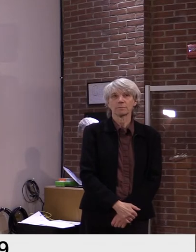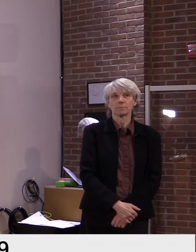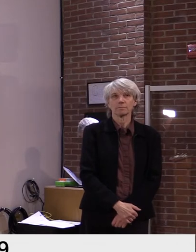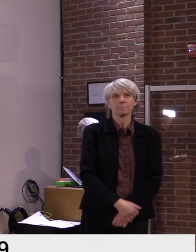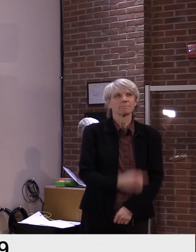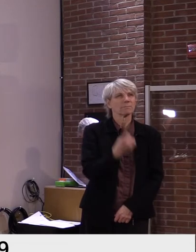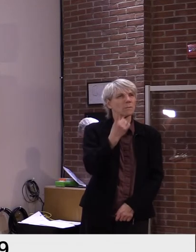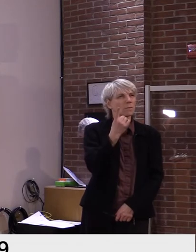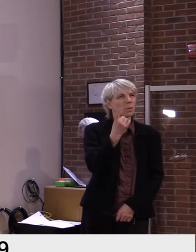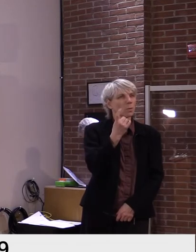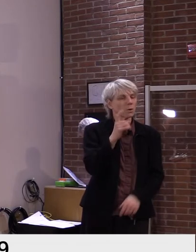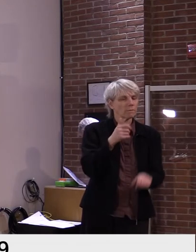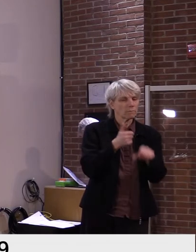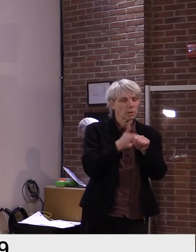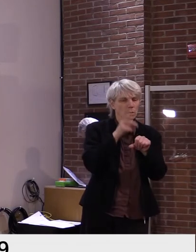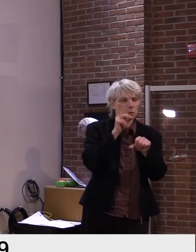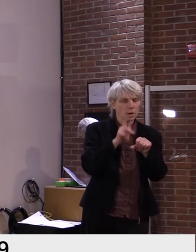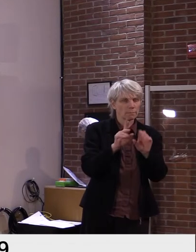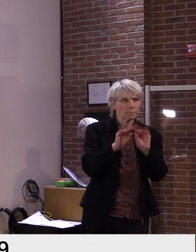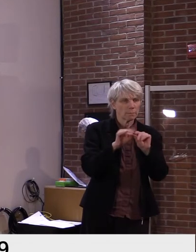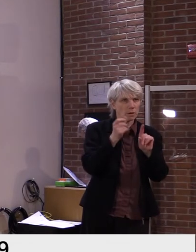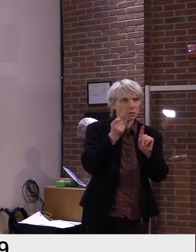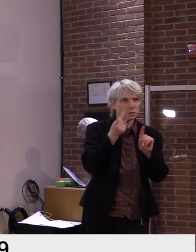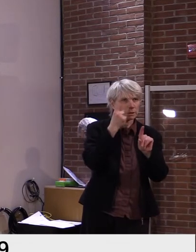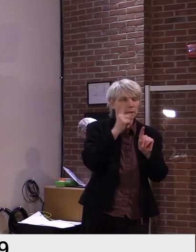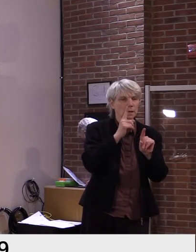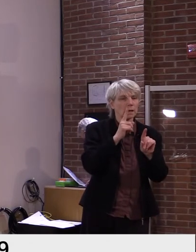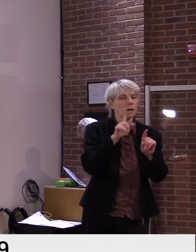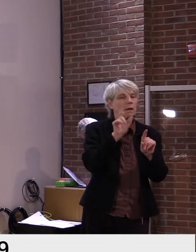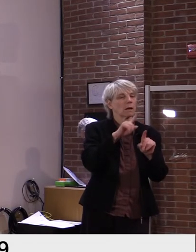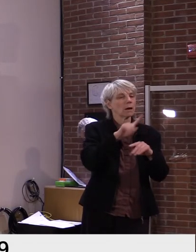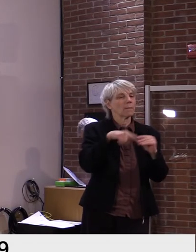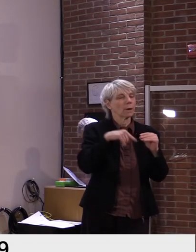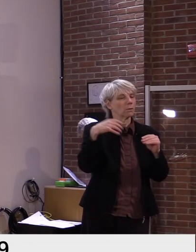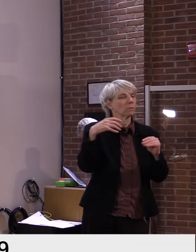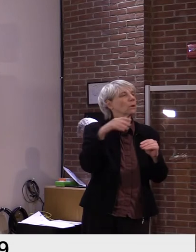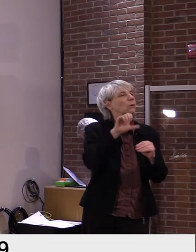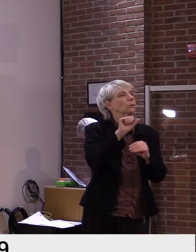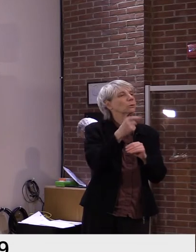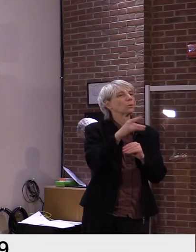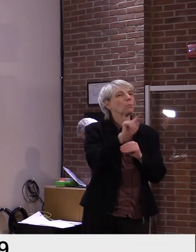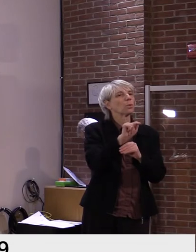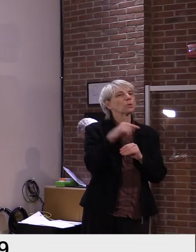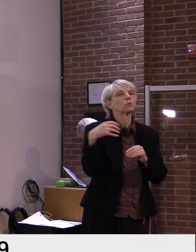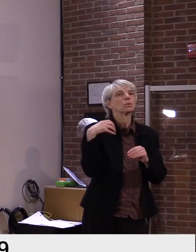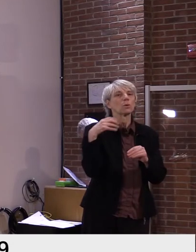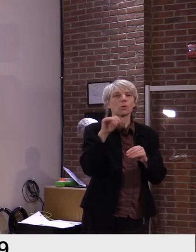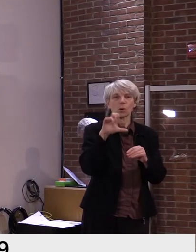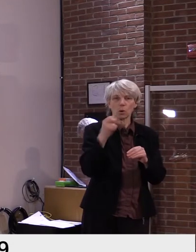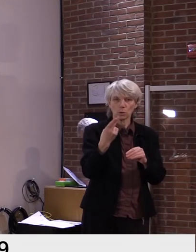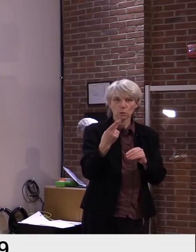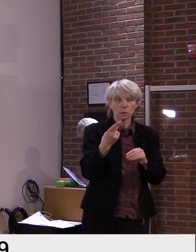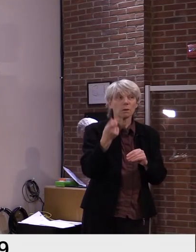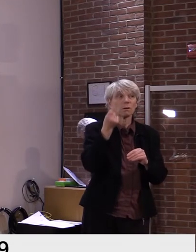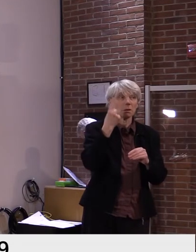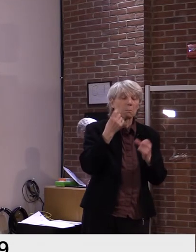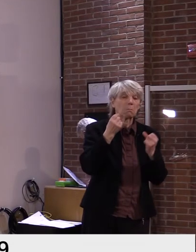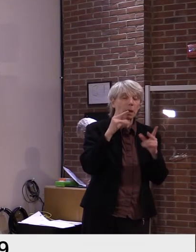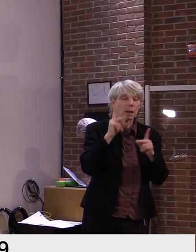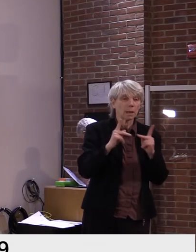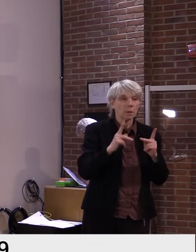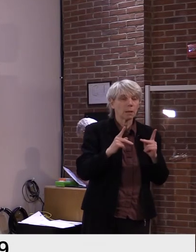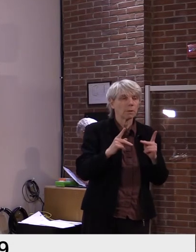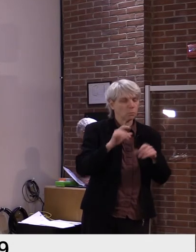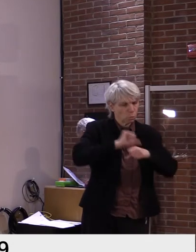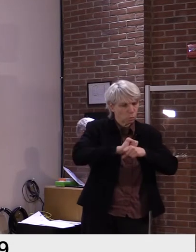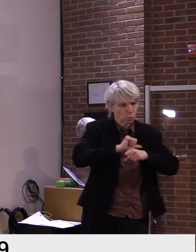to make sure I have clarification on the coach's question. There's a lot of folks who coach and spend many hours a